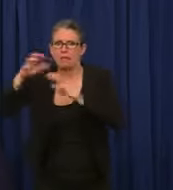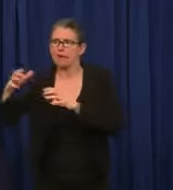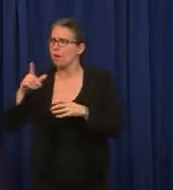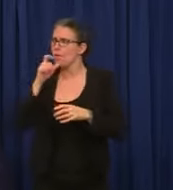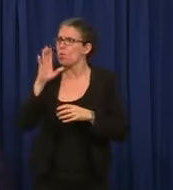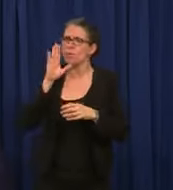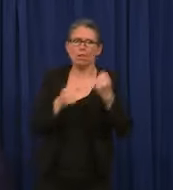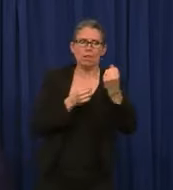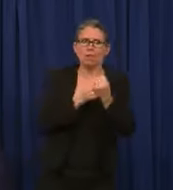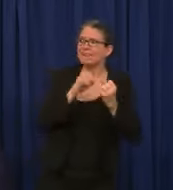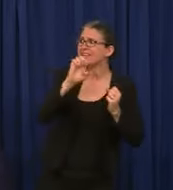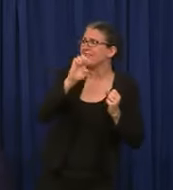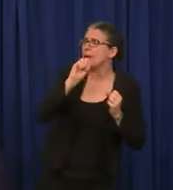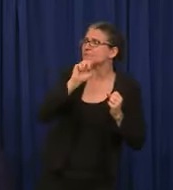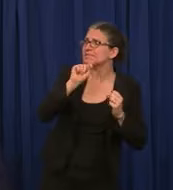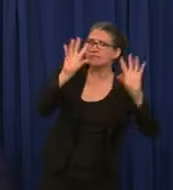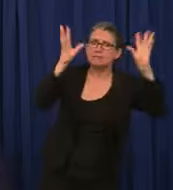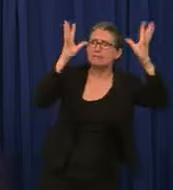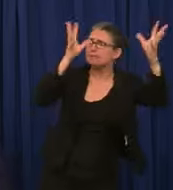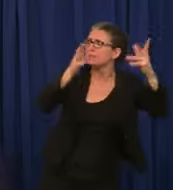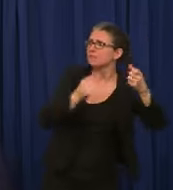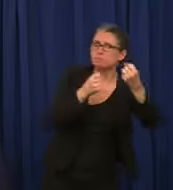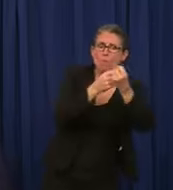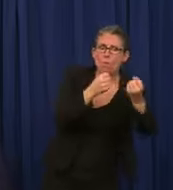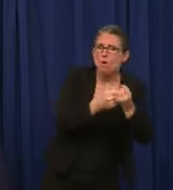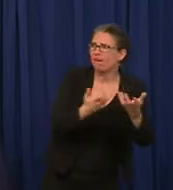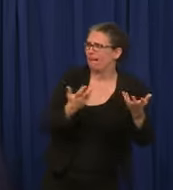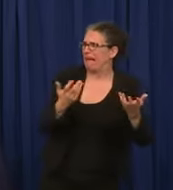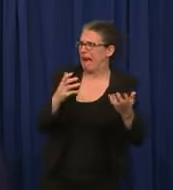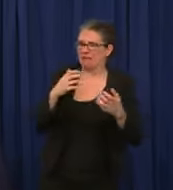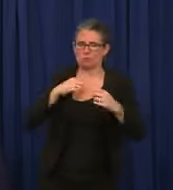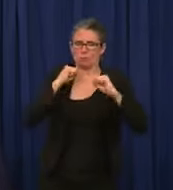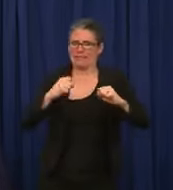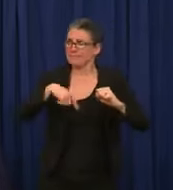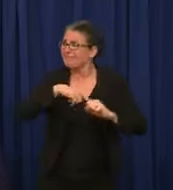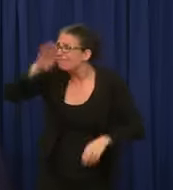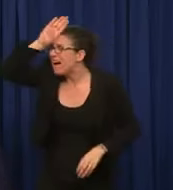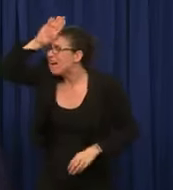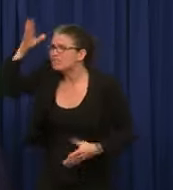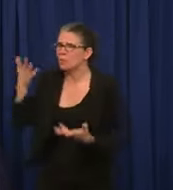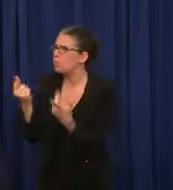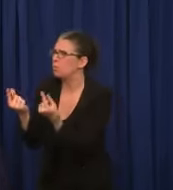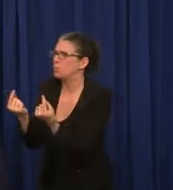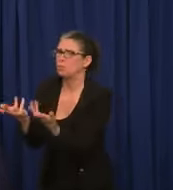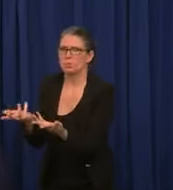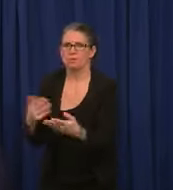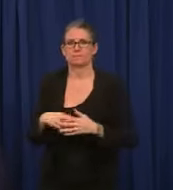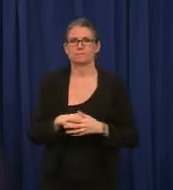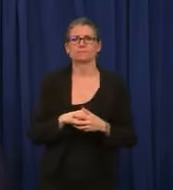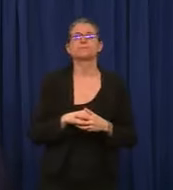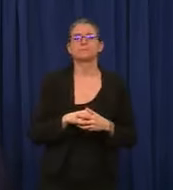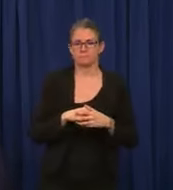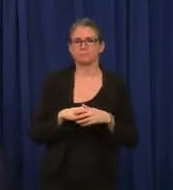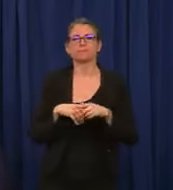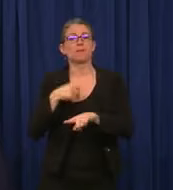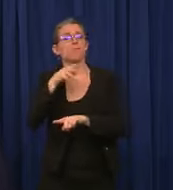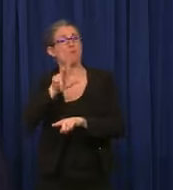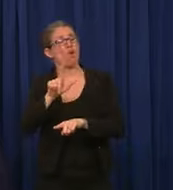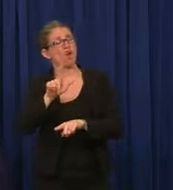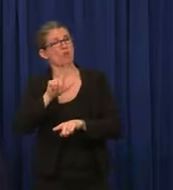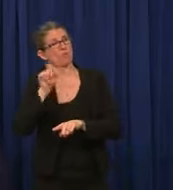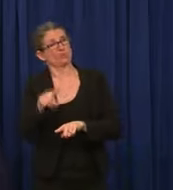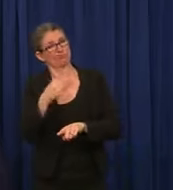is about our concern for first responders out there of all stripes. The men and women who serve in